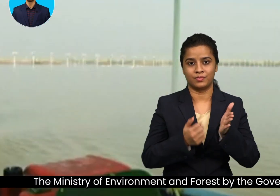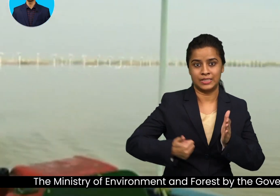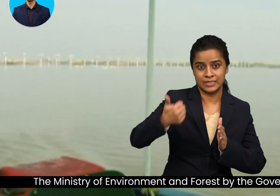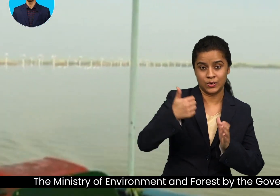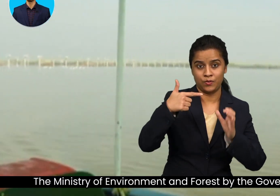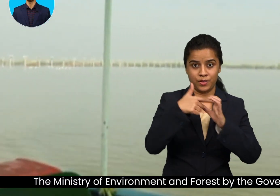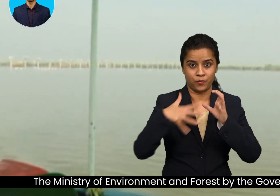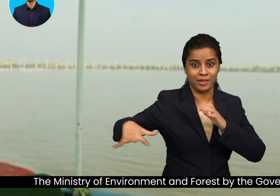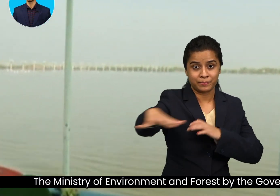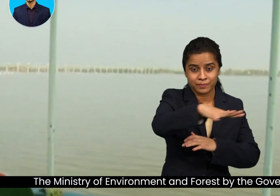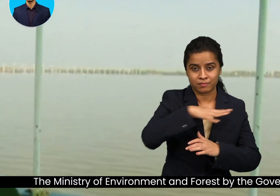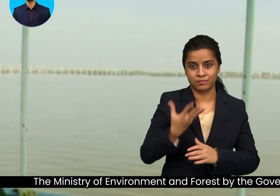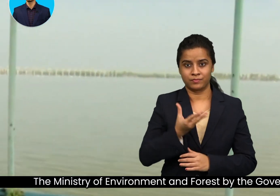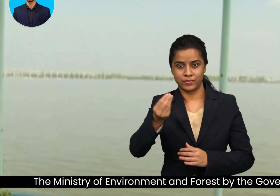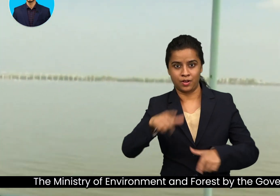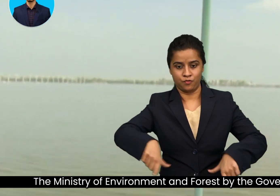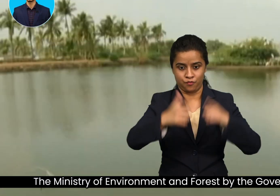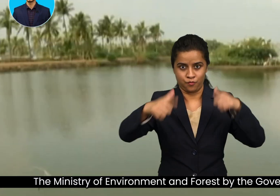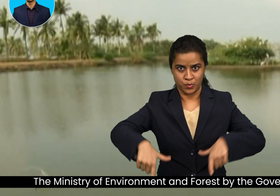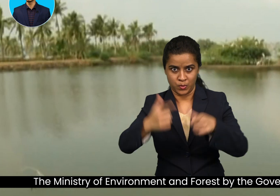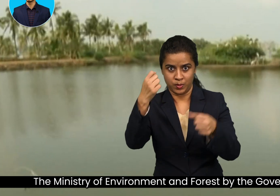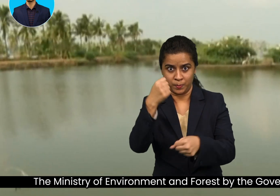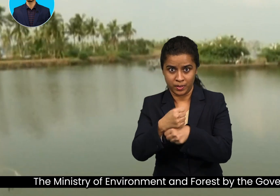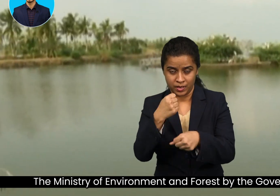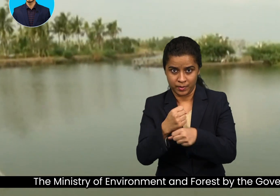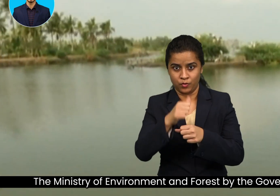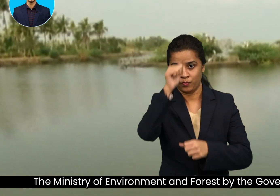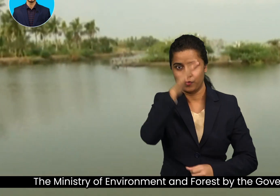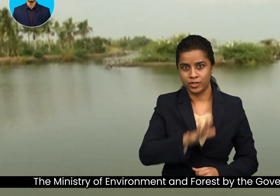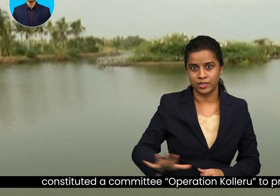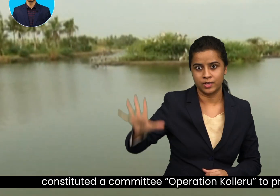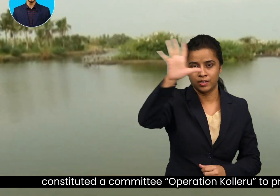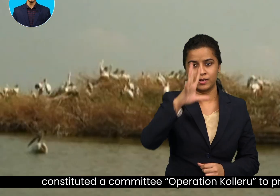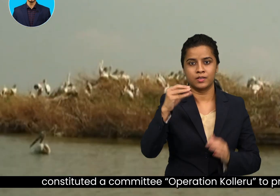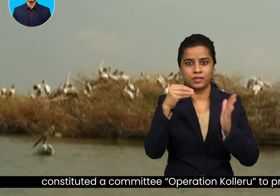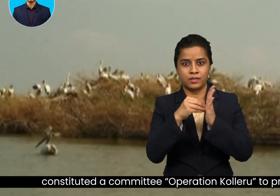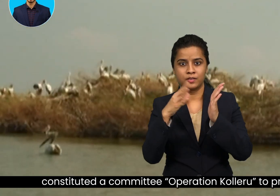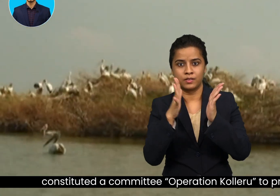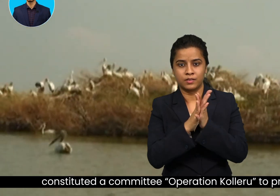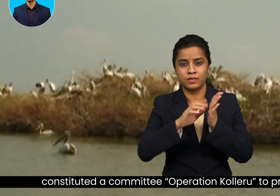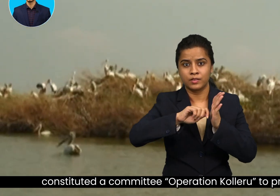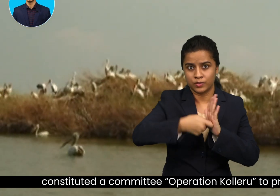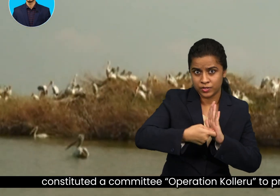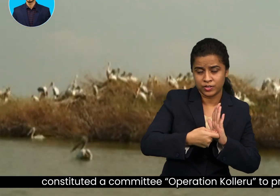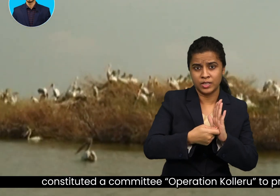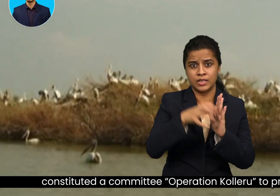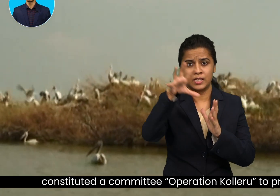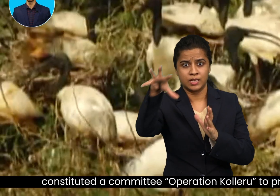The Ministry of Environment and Forest by the Government of India constituted a